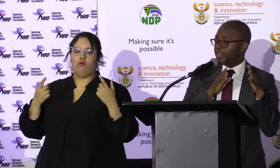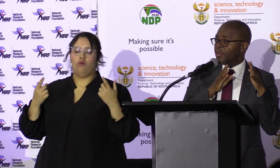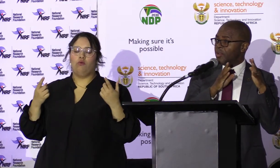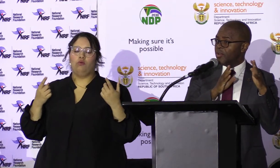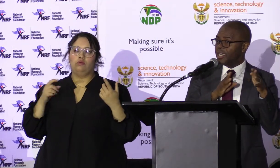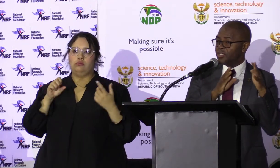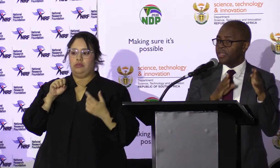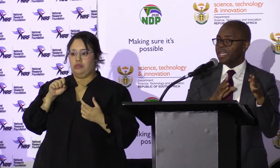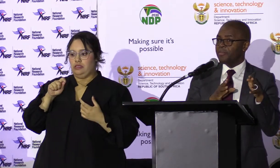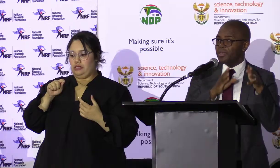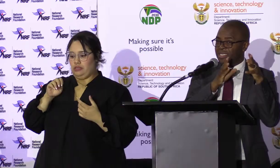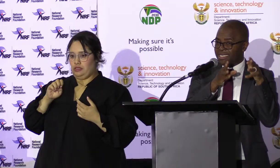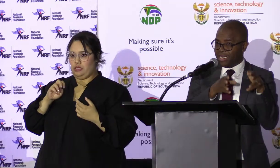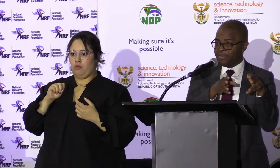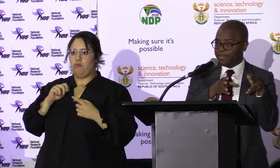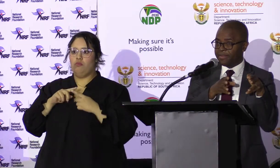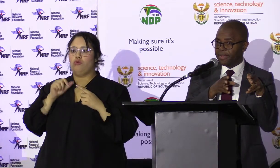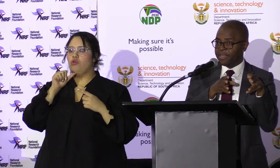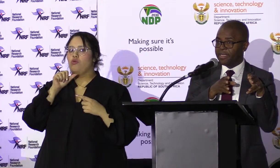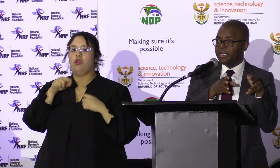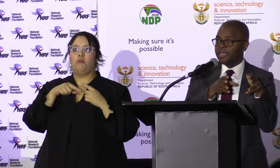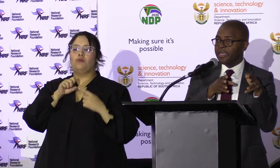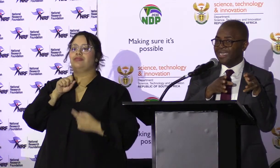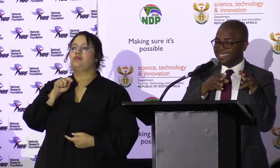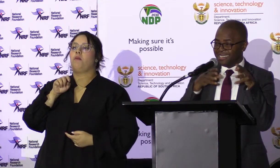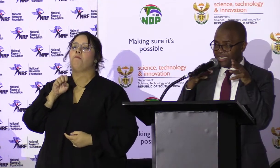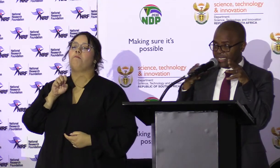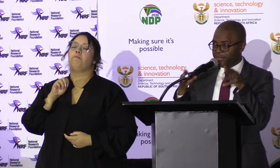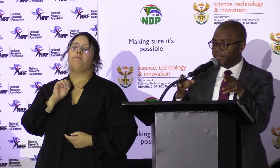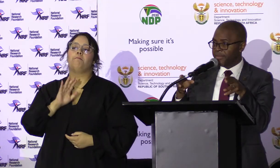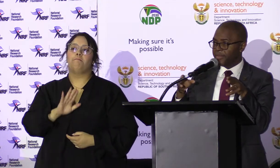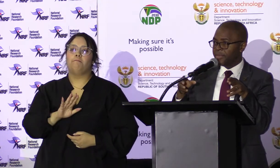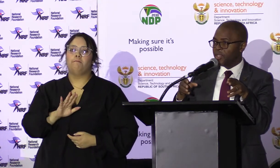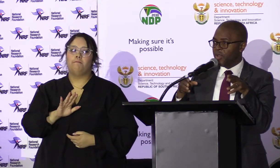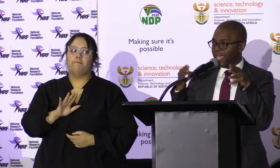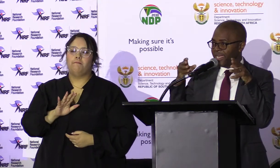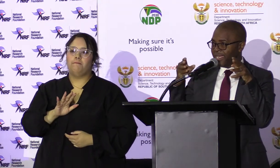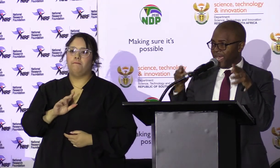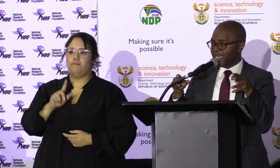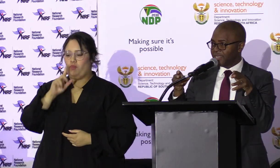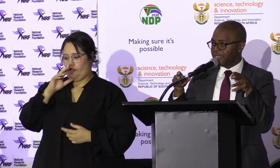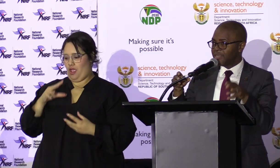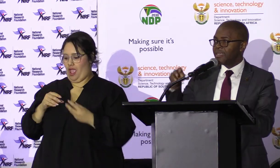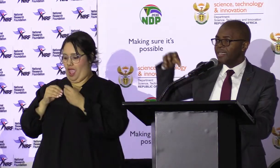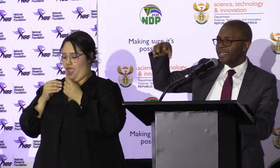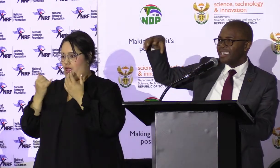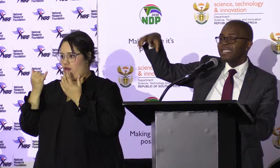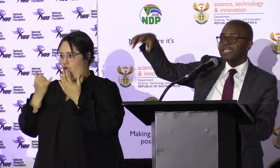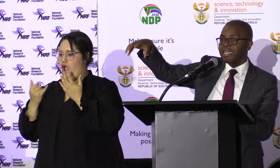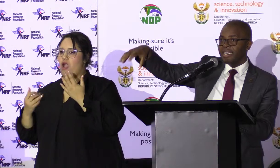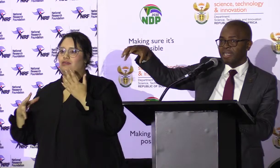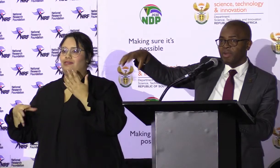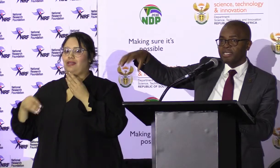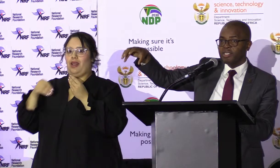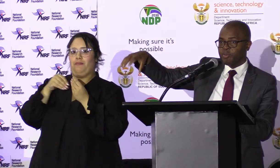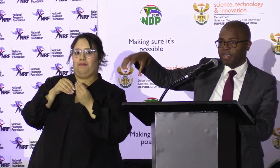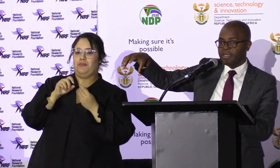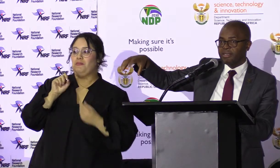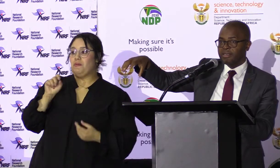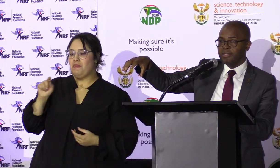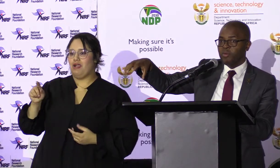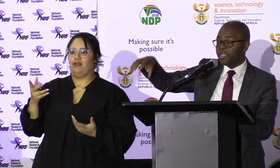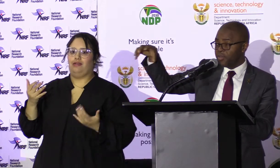That's we're no longer talking about STEM. It's STEAM. You add arts. That's exactly